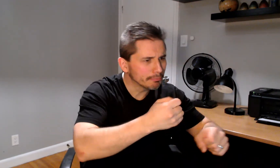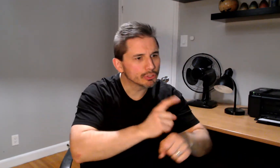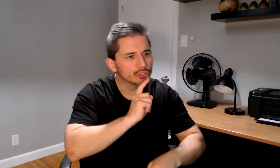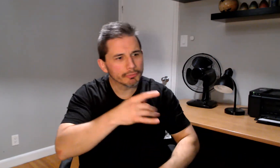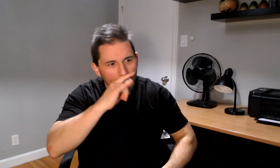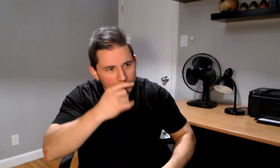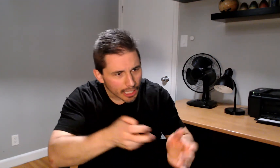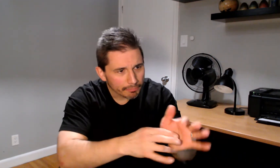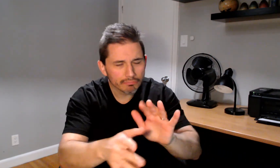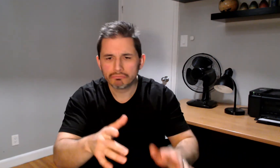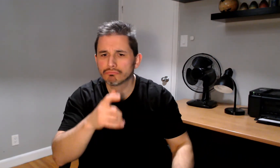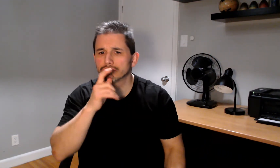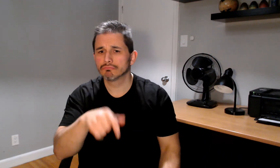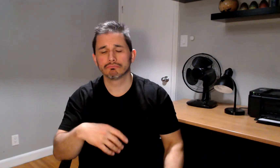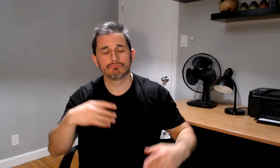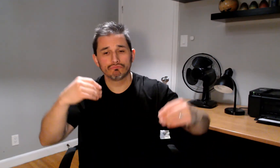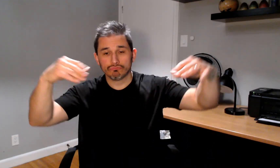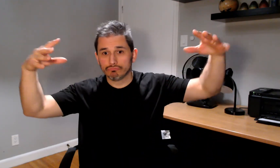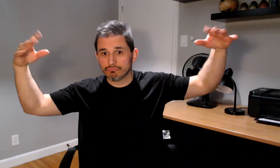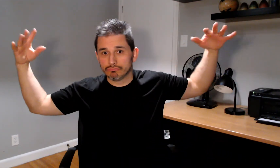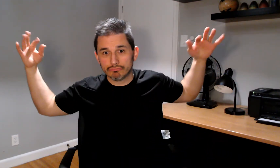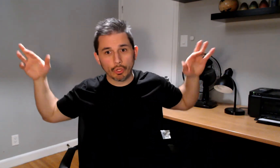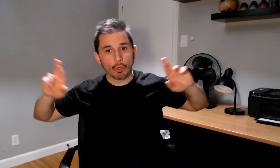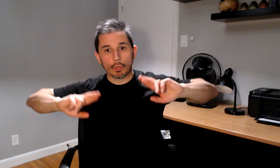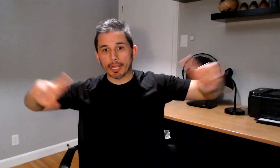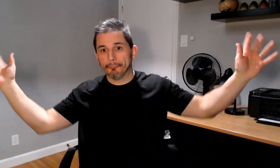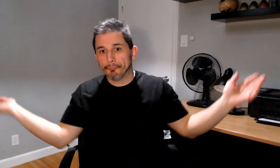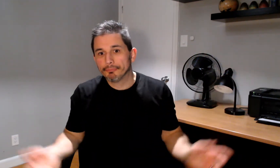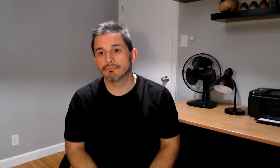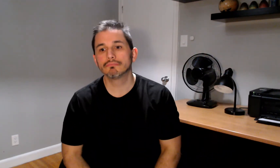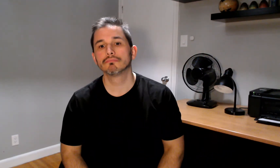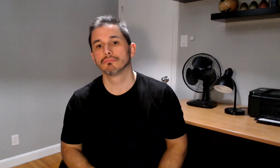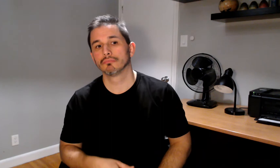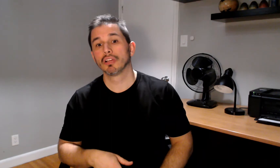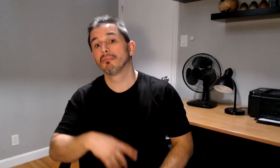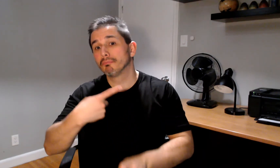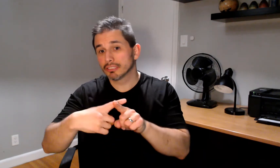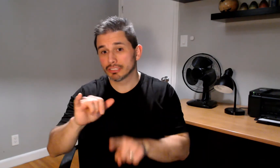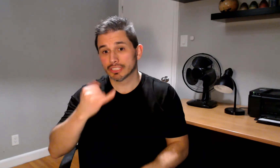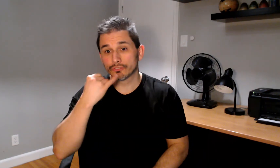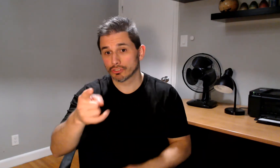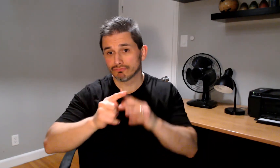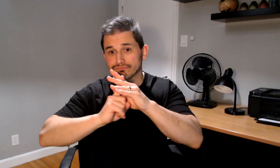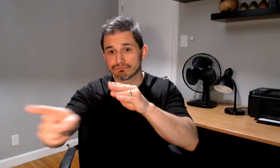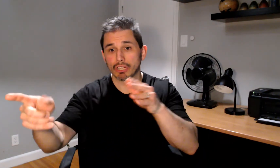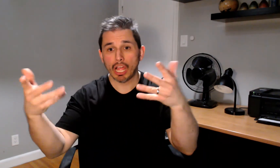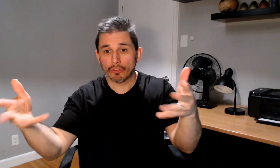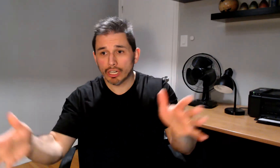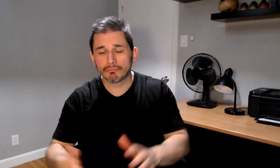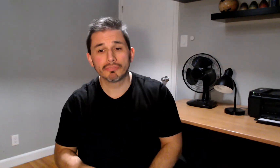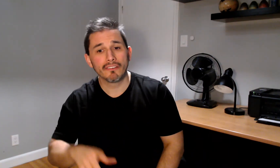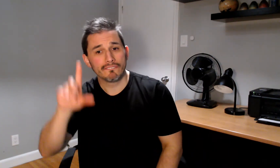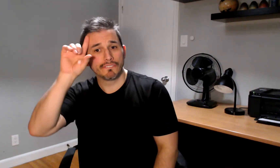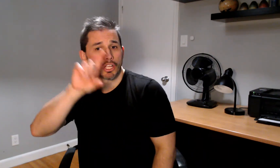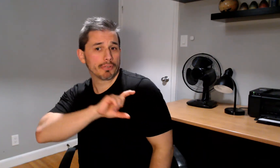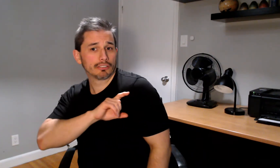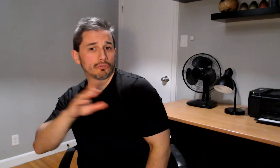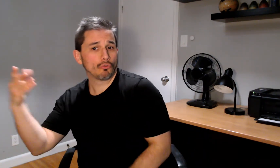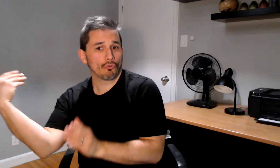escape with all of your family from your house. You wouldn't have to worry about waking up your kids if every light in the home is flashing. Also, this means